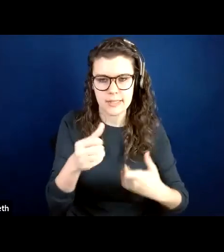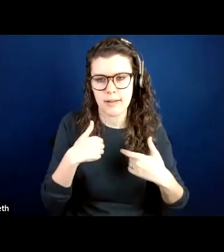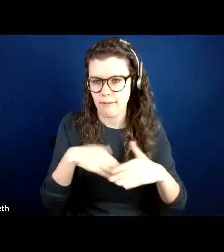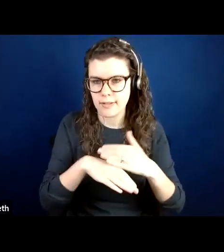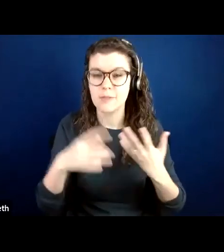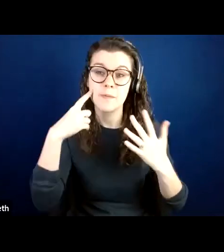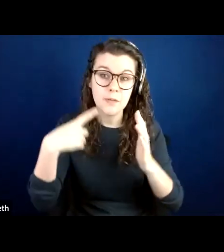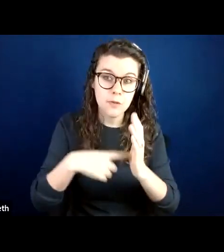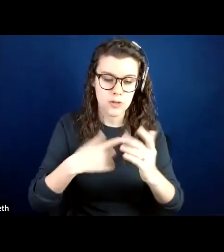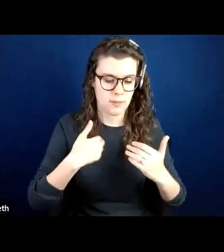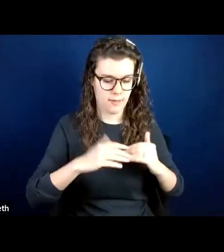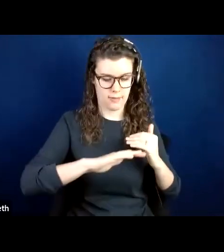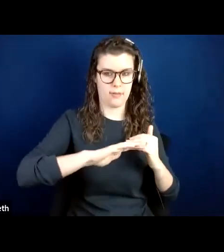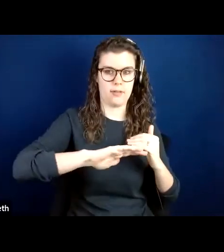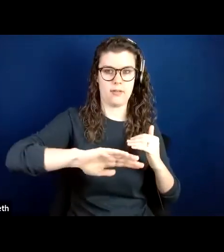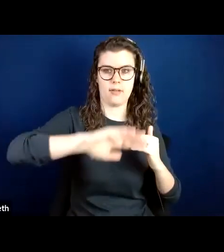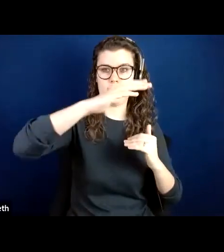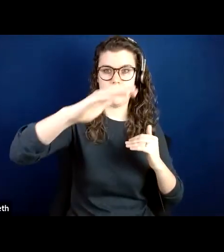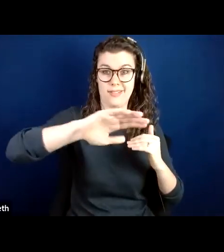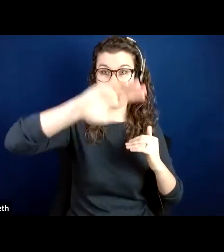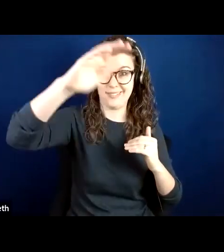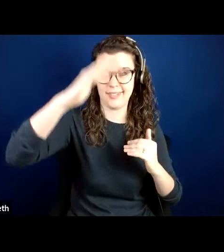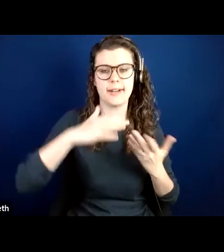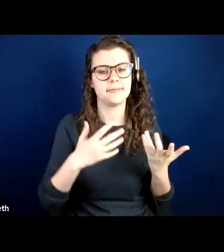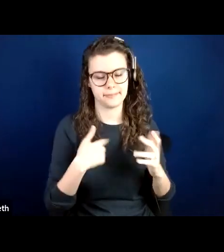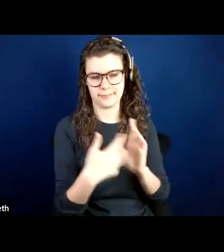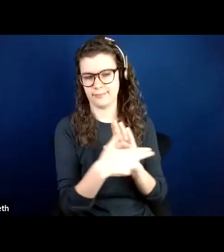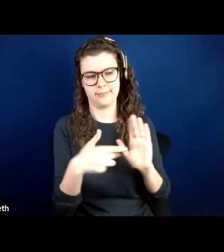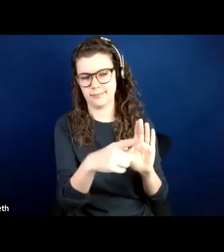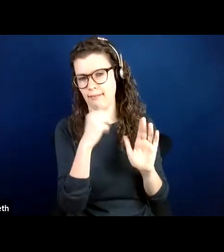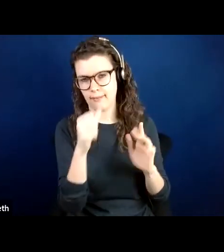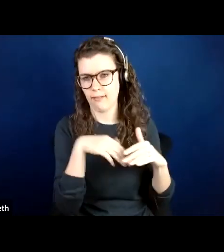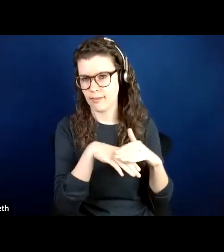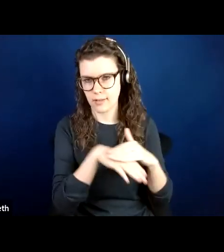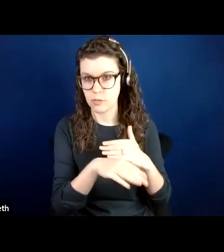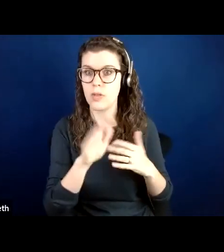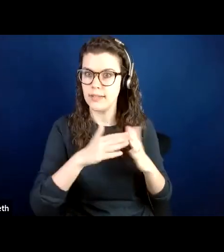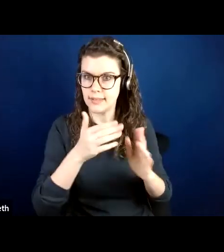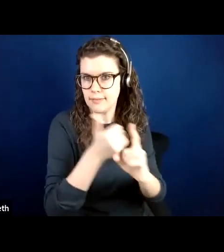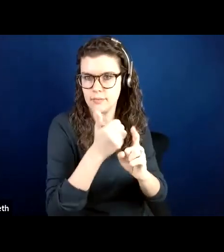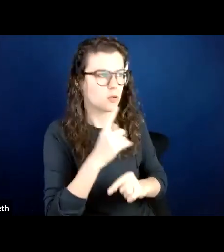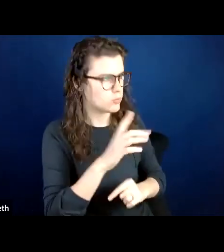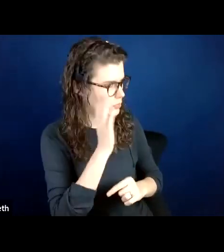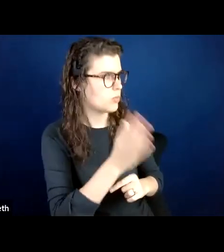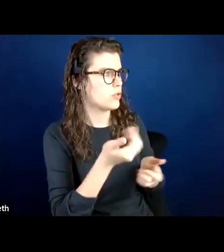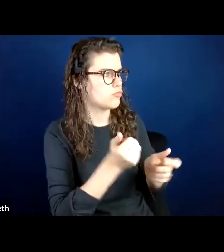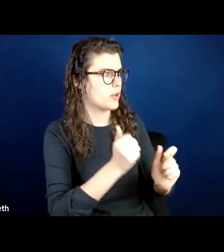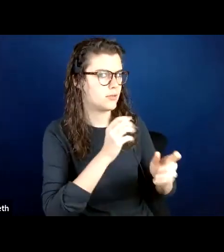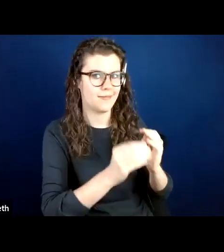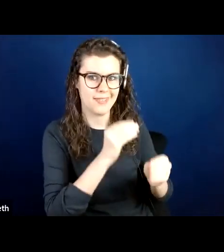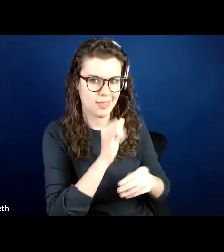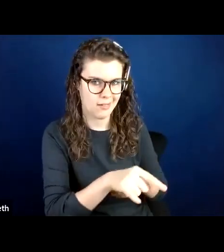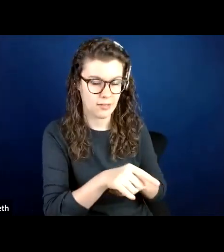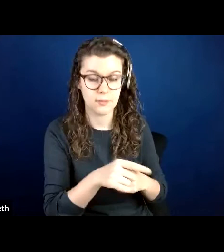as inaccessible, and this was something that the city was going to follow up and try to address. We did both of